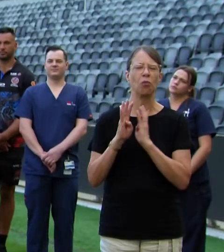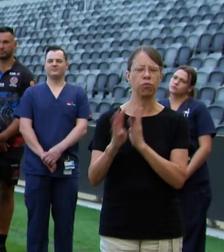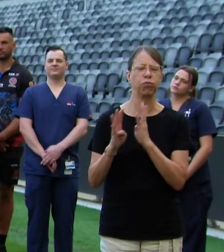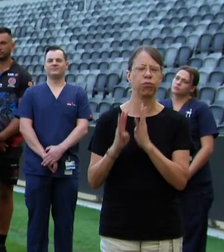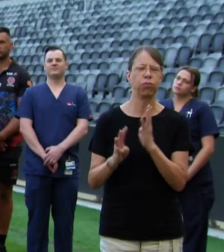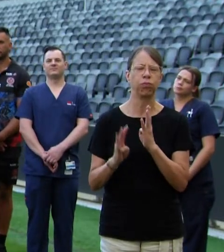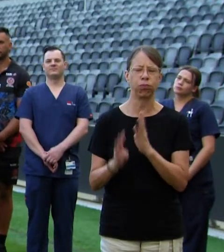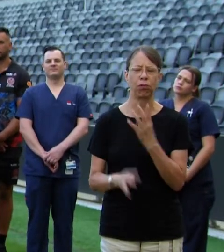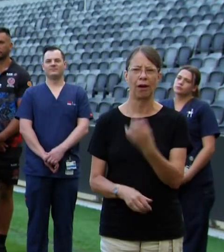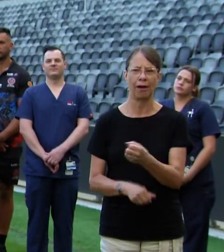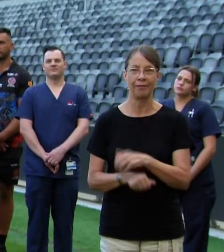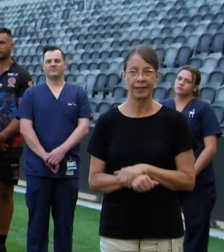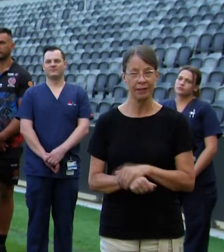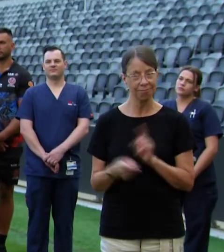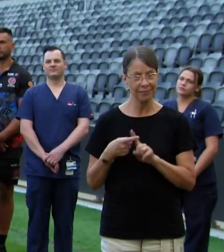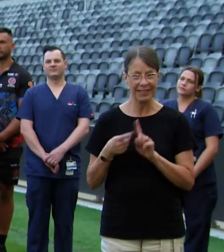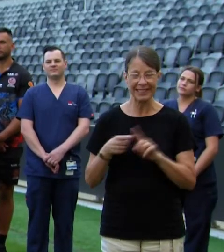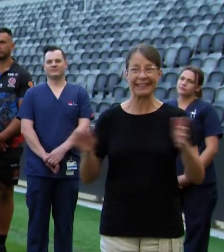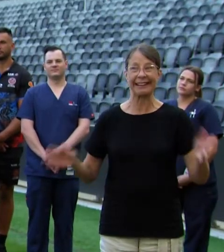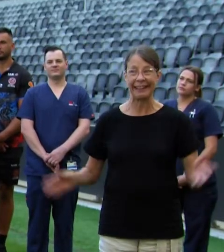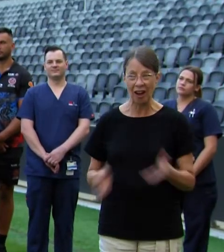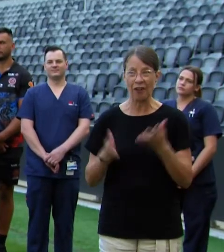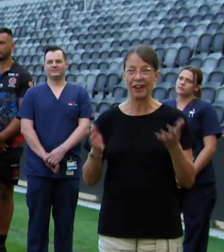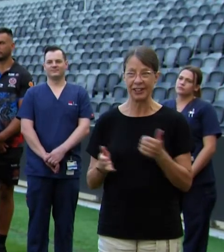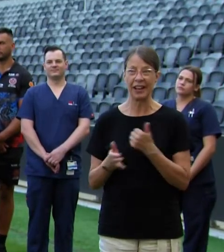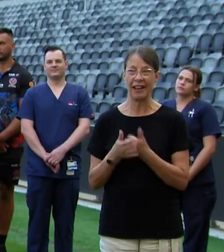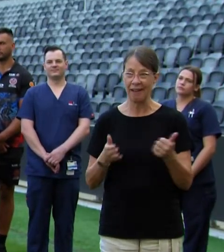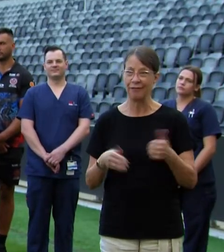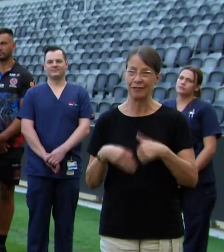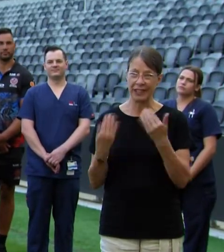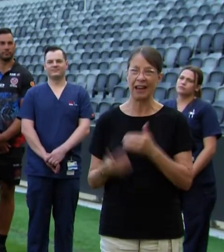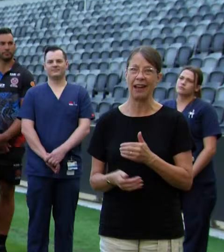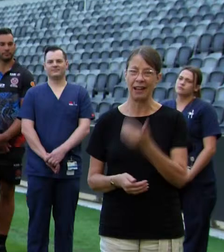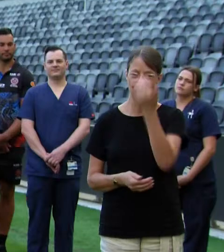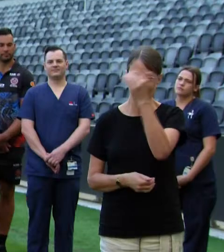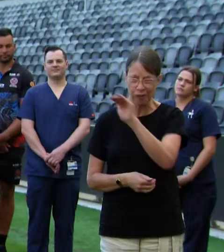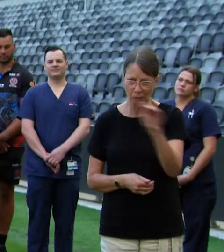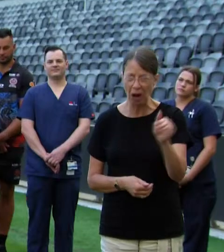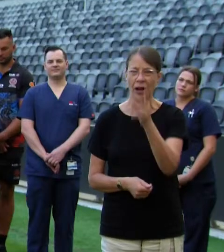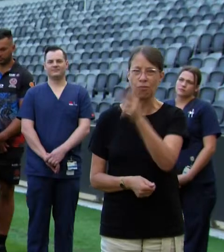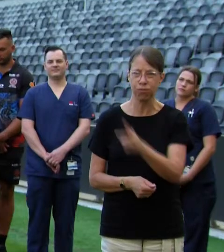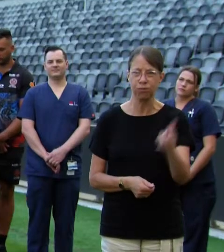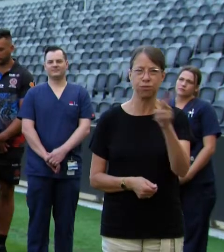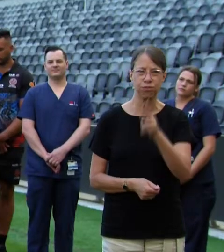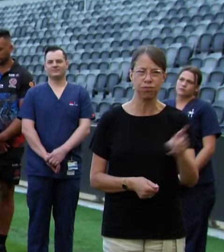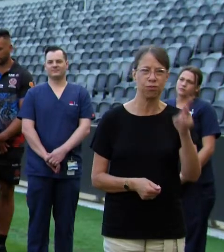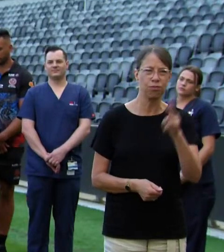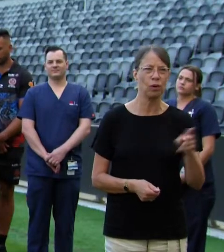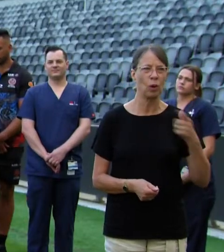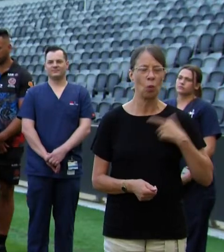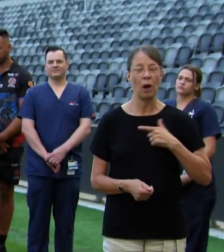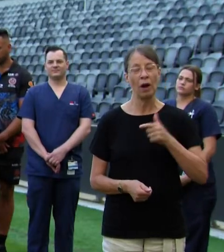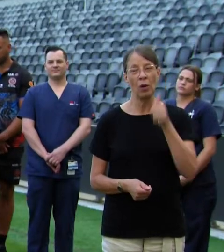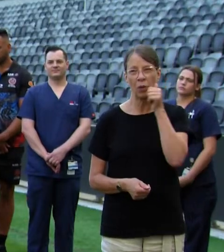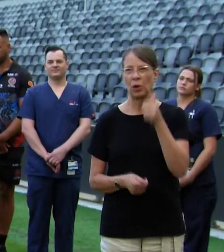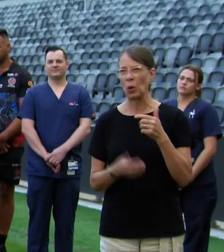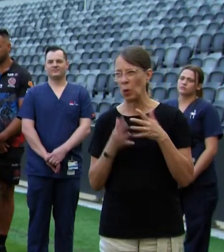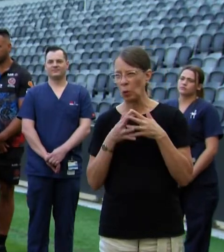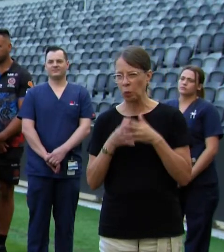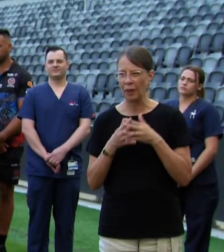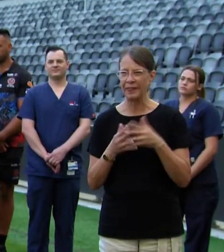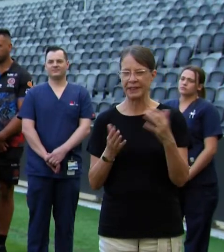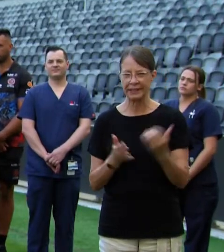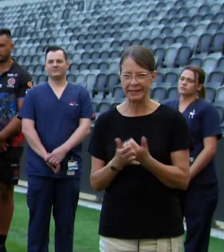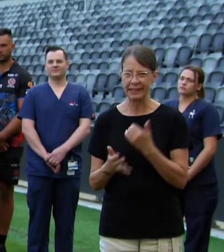booster shot. And we continue to do that day in, day out, because we know it saves lives. As the Health Minister, Dr. Chant